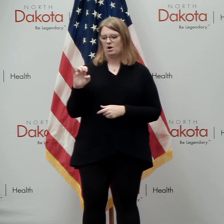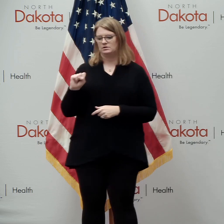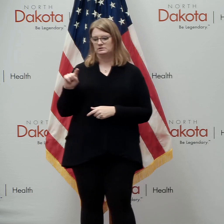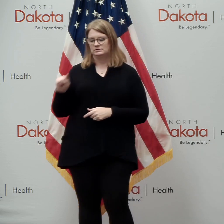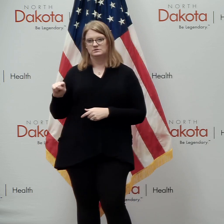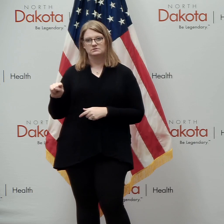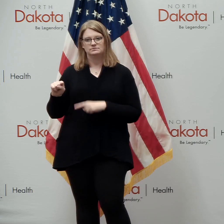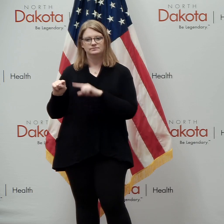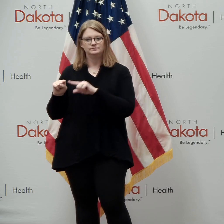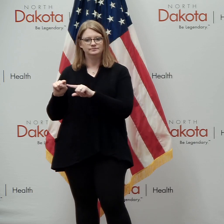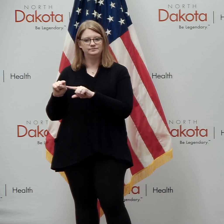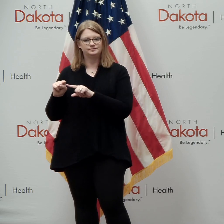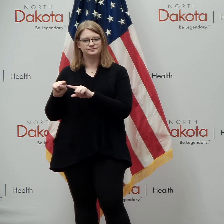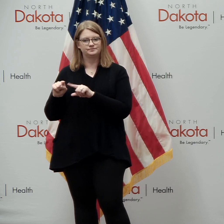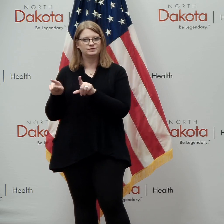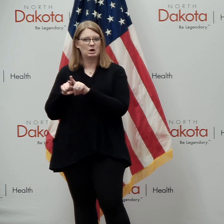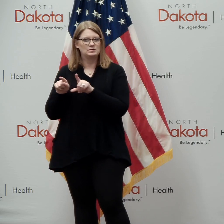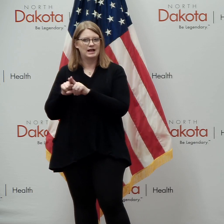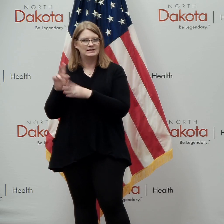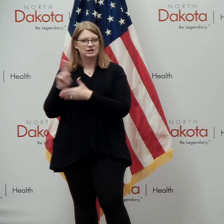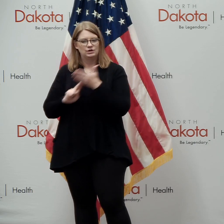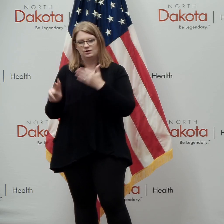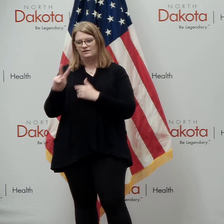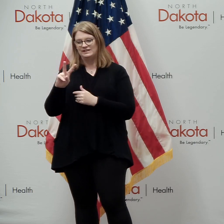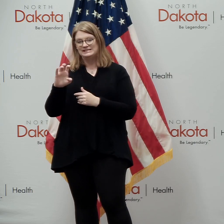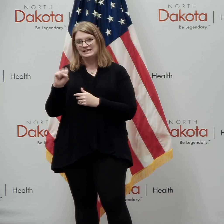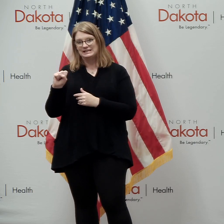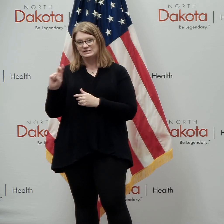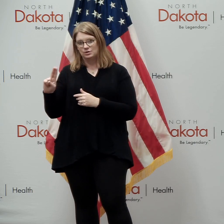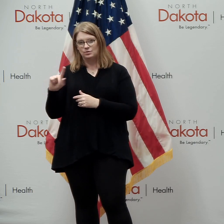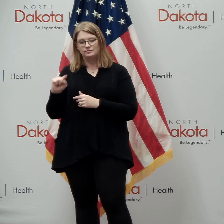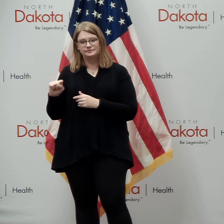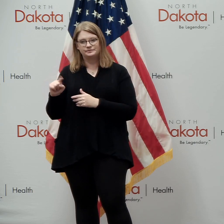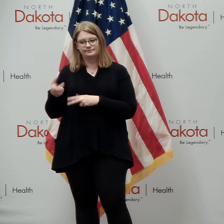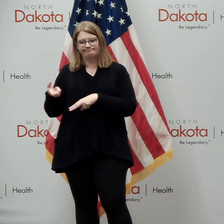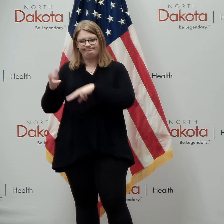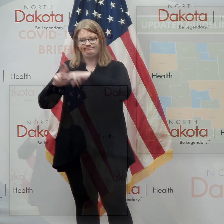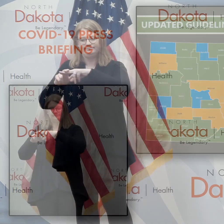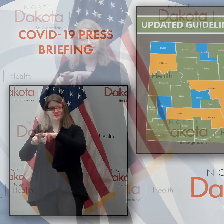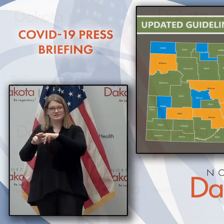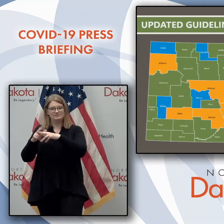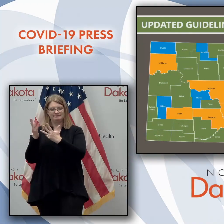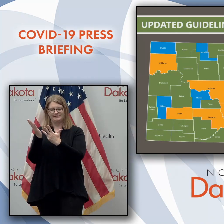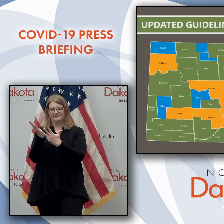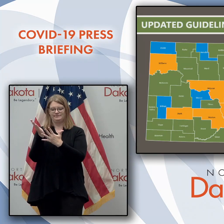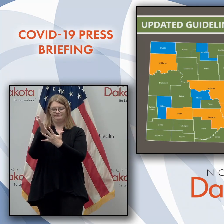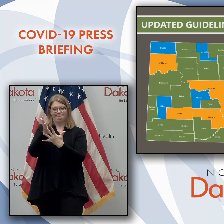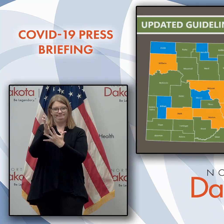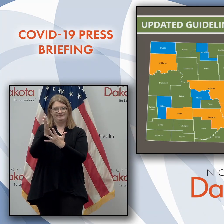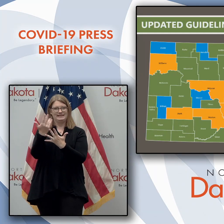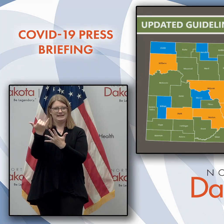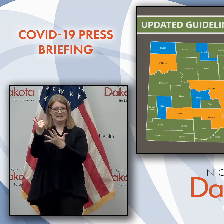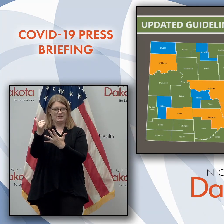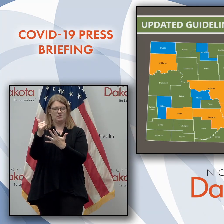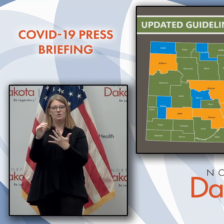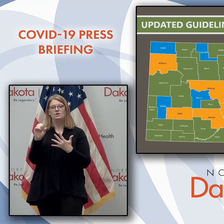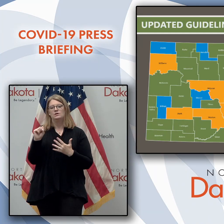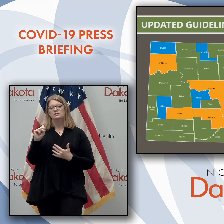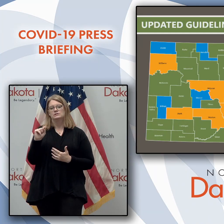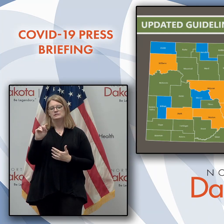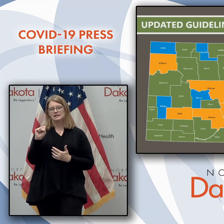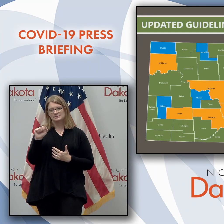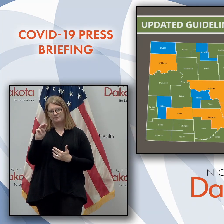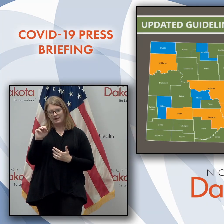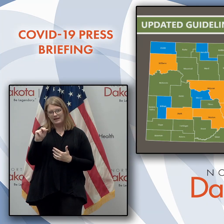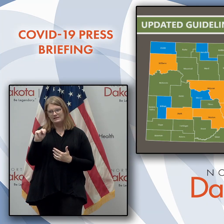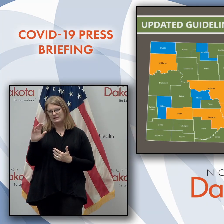it into the, which also has a university, Valley City State, moved up to the yellow, and Stutzman and Fargo and Stutzman